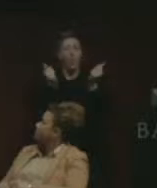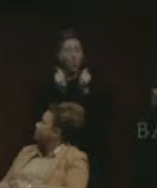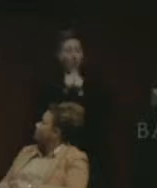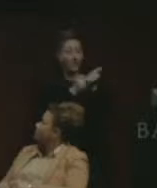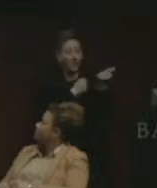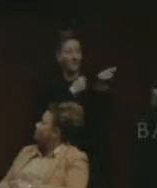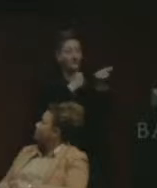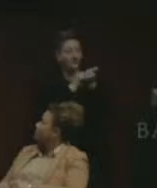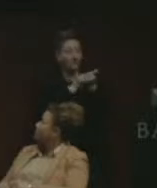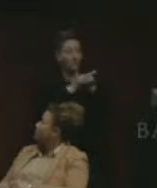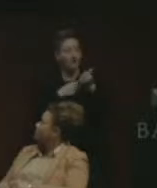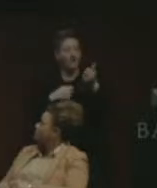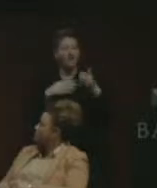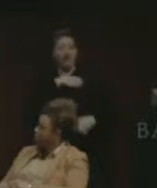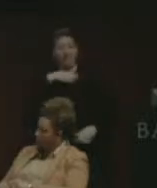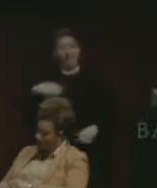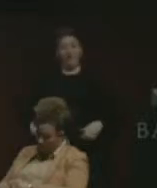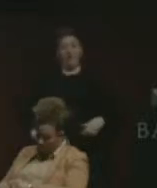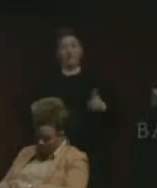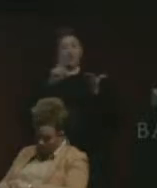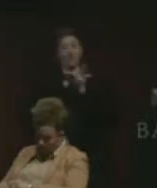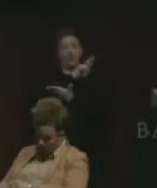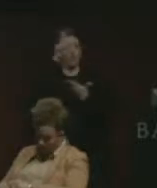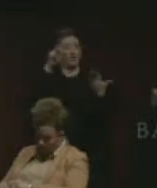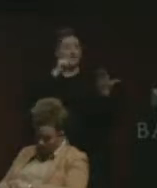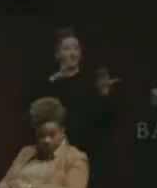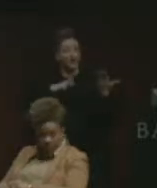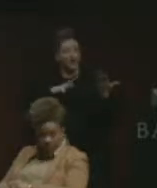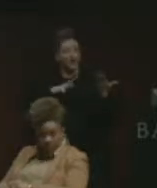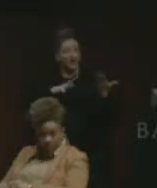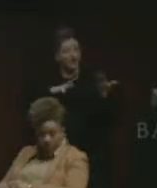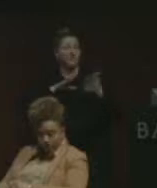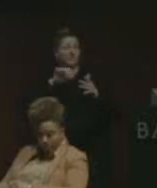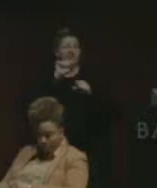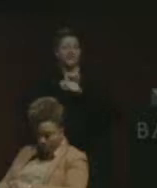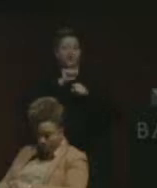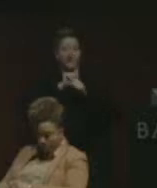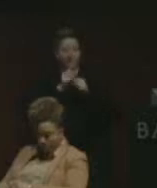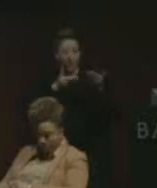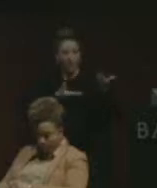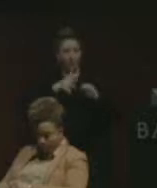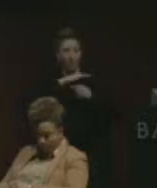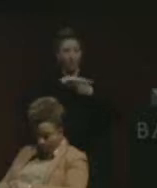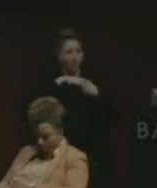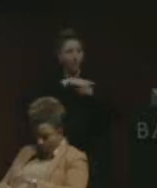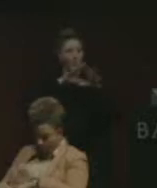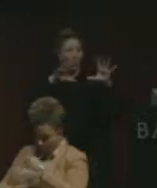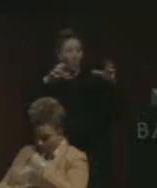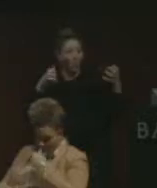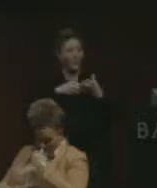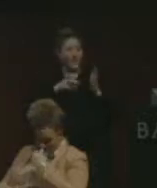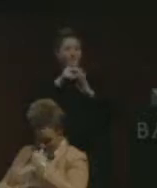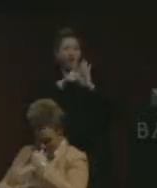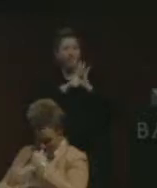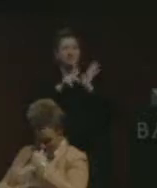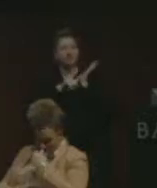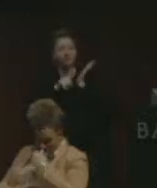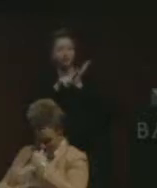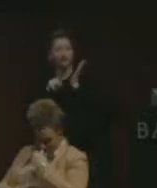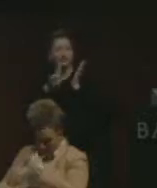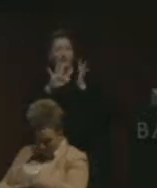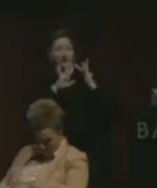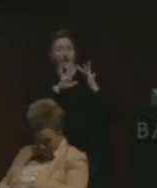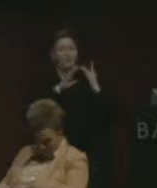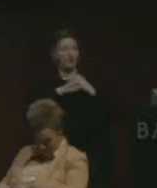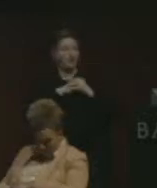support of Harvard University, the Women's and Informal Employment Globalizing and Organizing Policy Research Network, as well